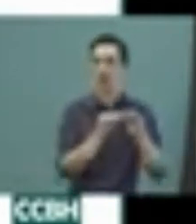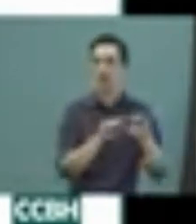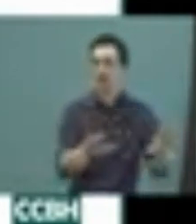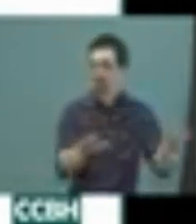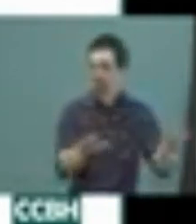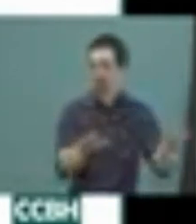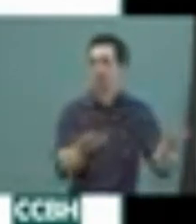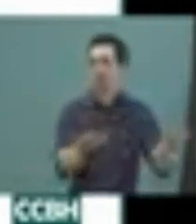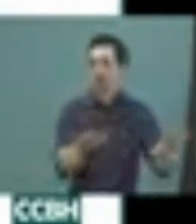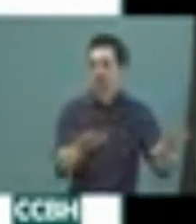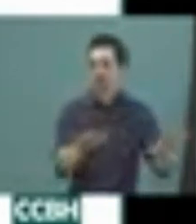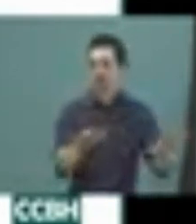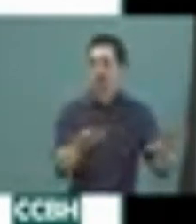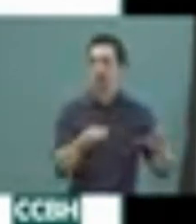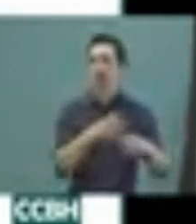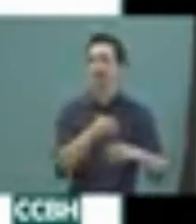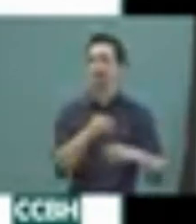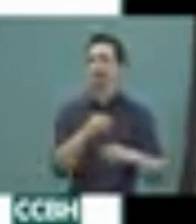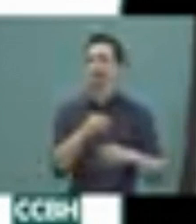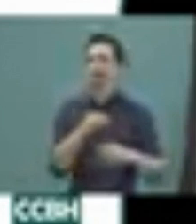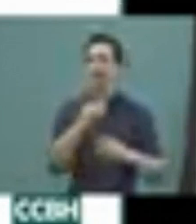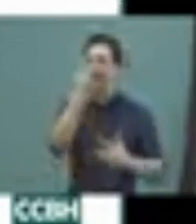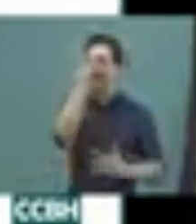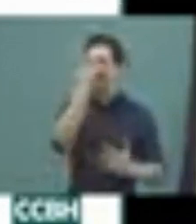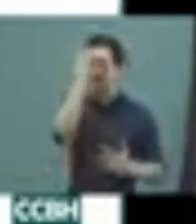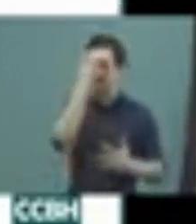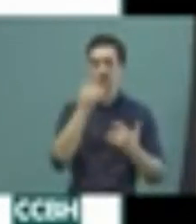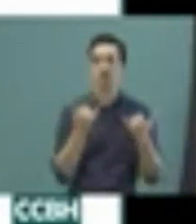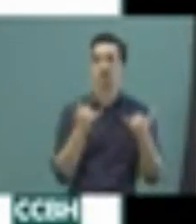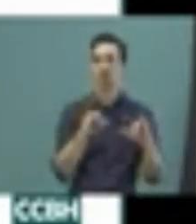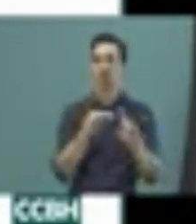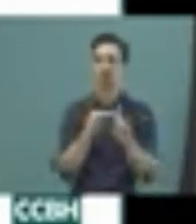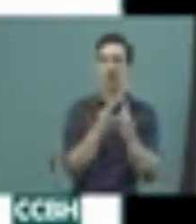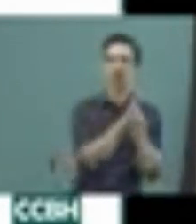of cases and the infection from person to person.